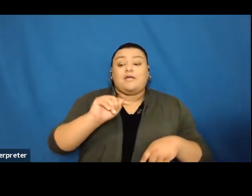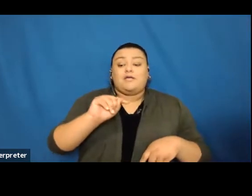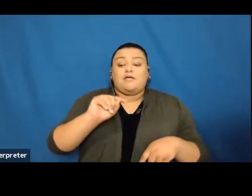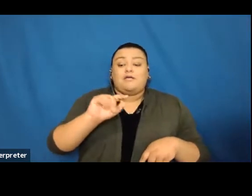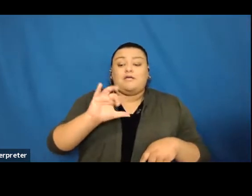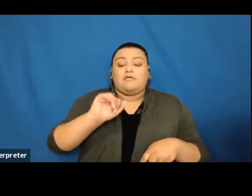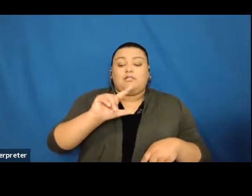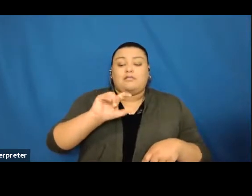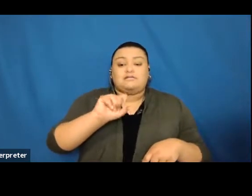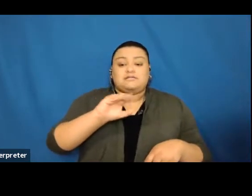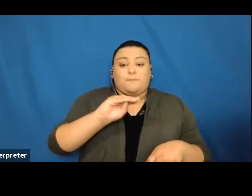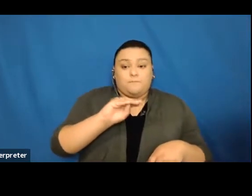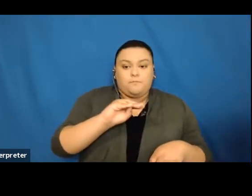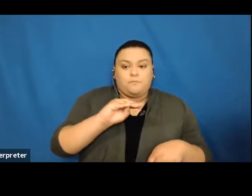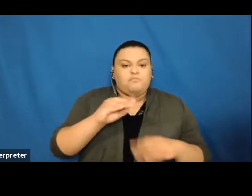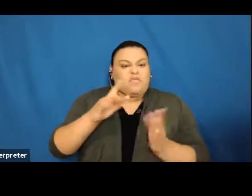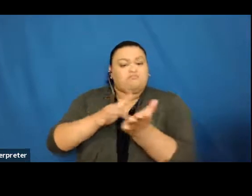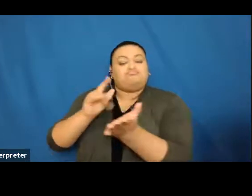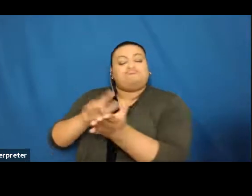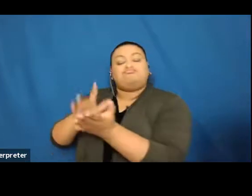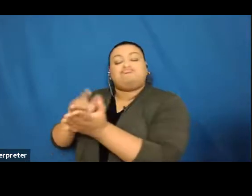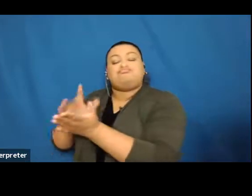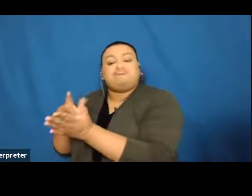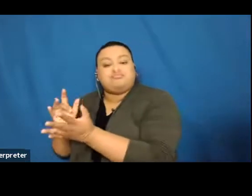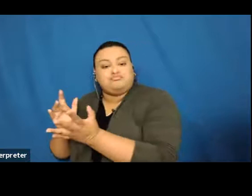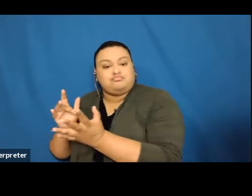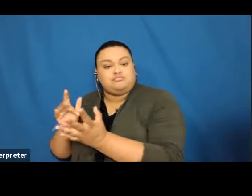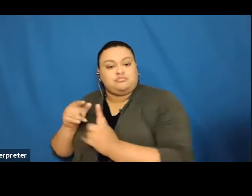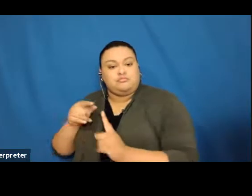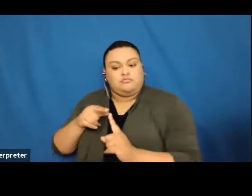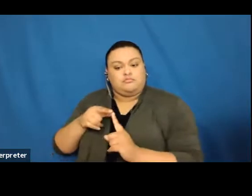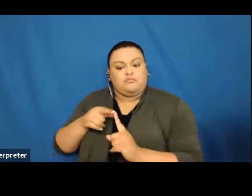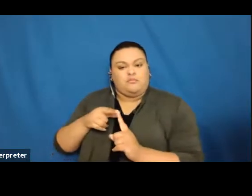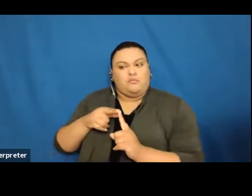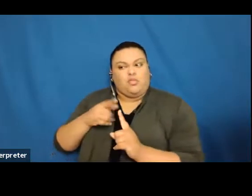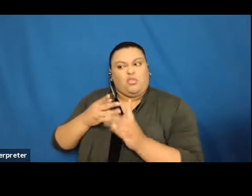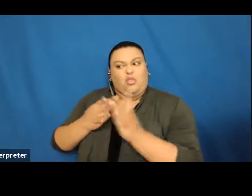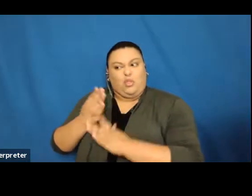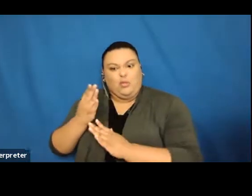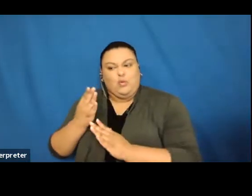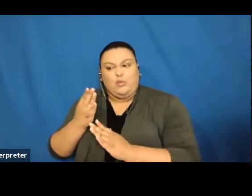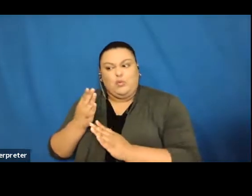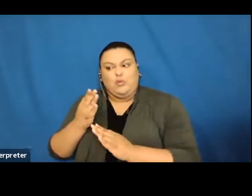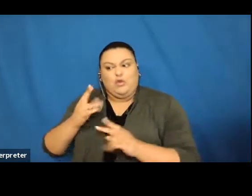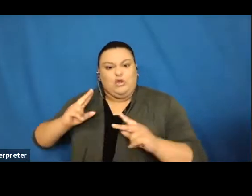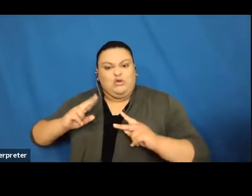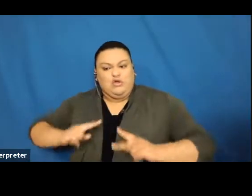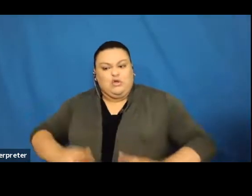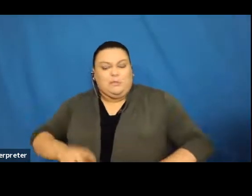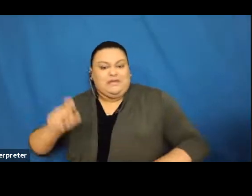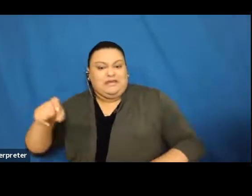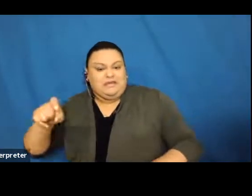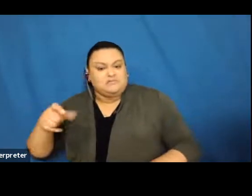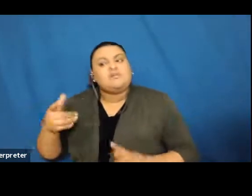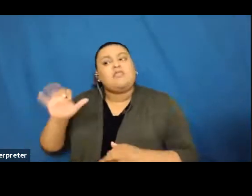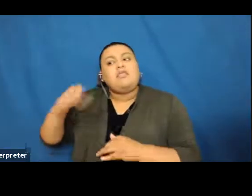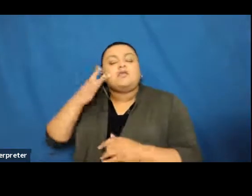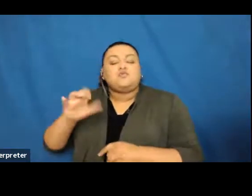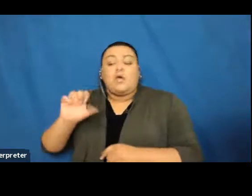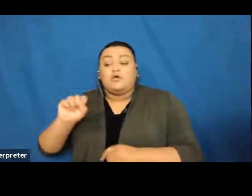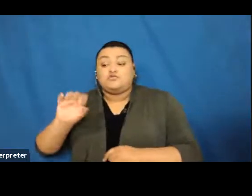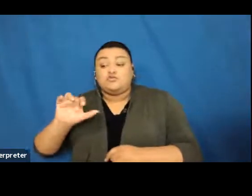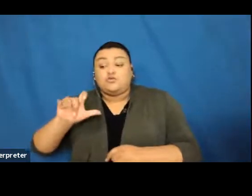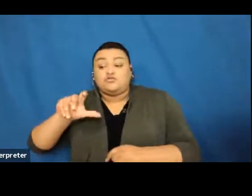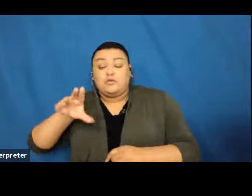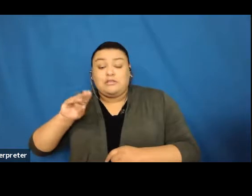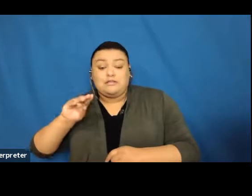that exploits at the expense of human needs. And this is why I think socialism is a good thing. But again,